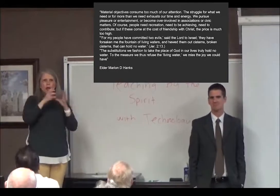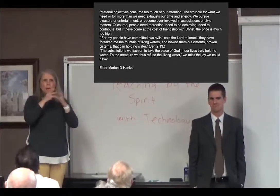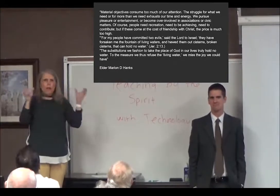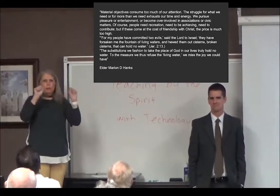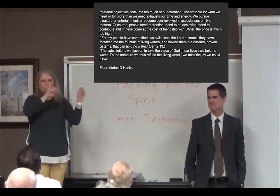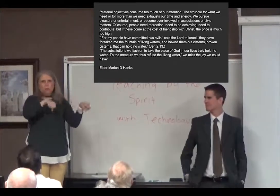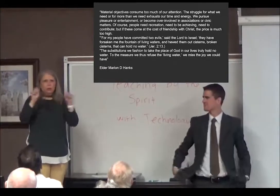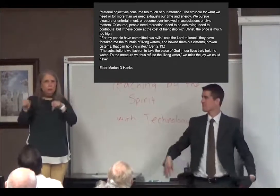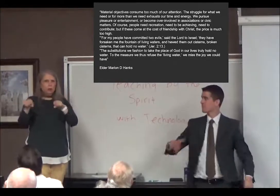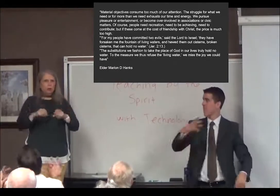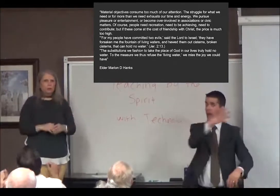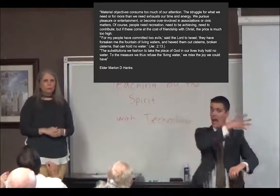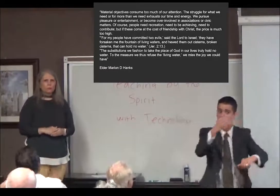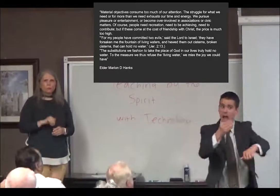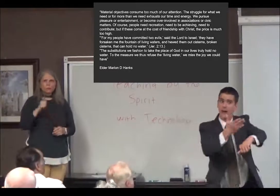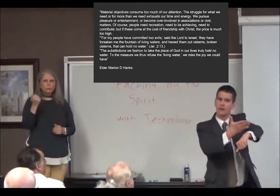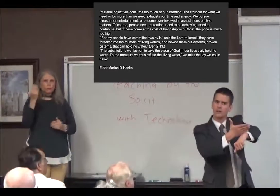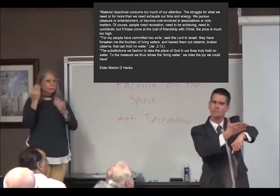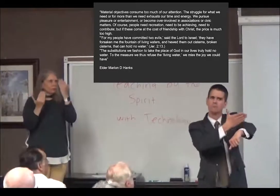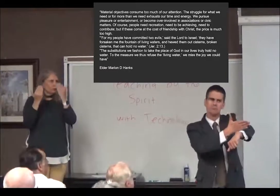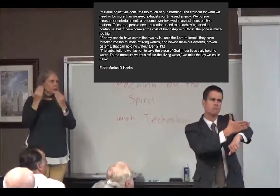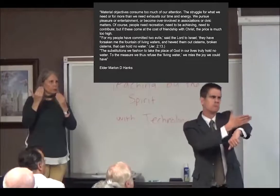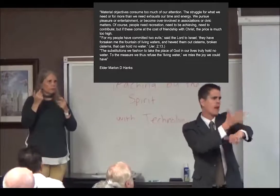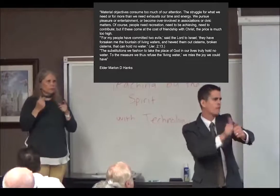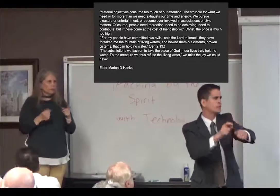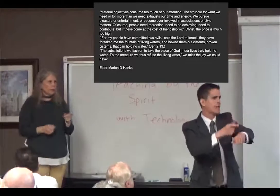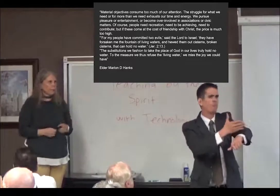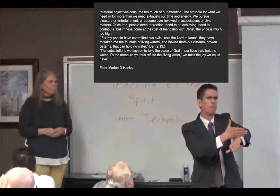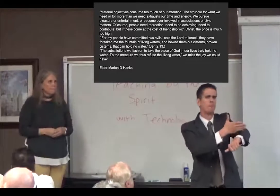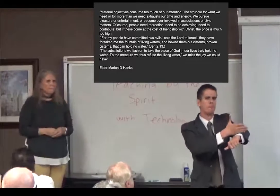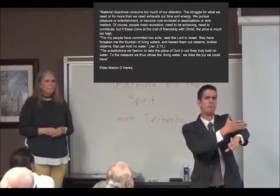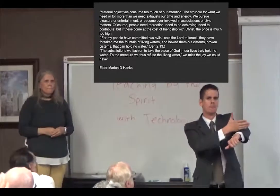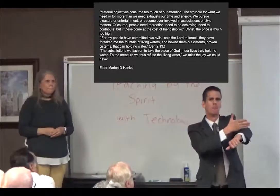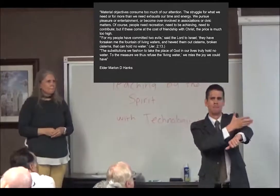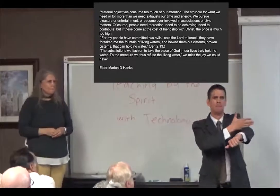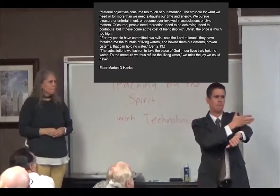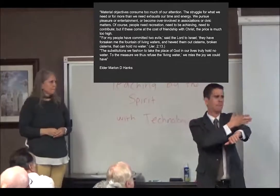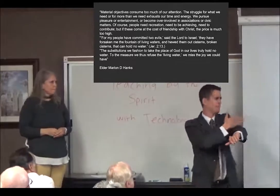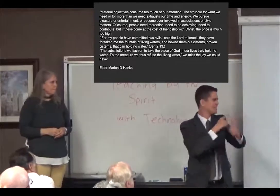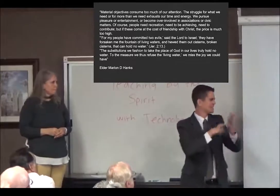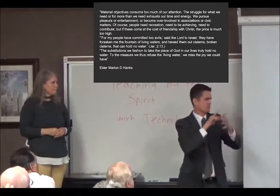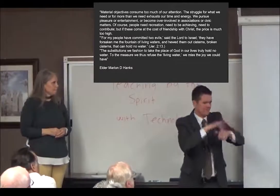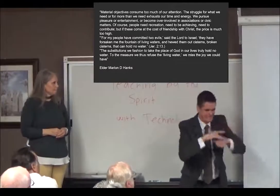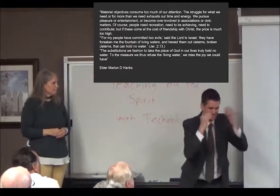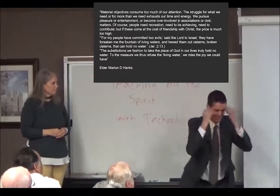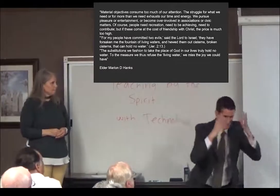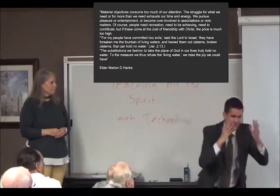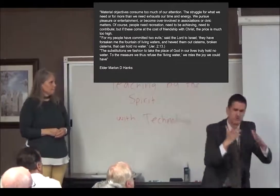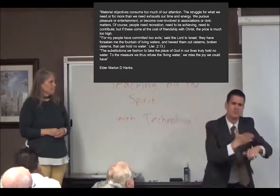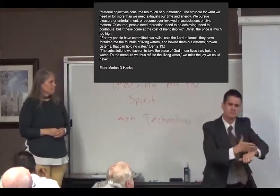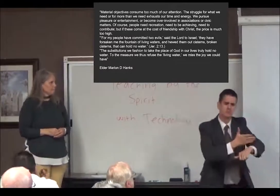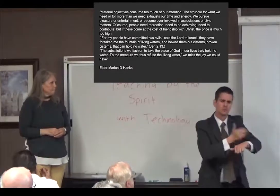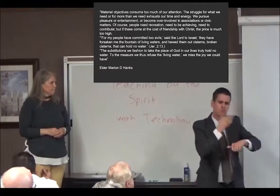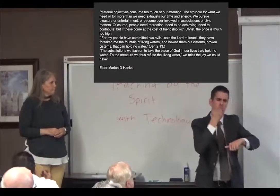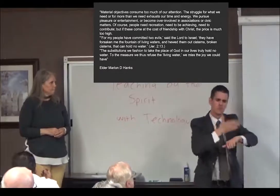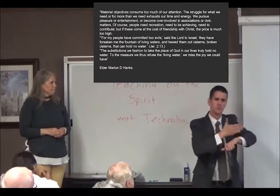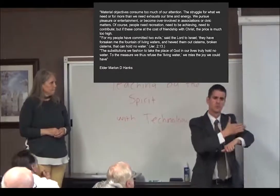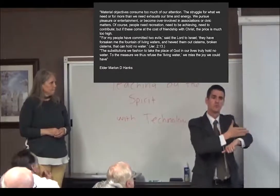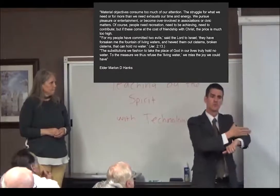needs as best as possible. And you improve slowly every time you teach that same group. You know, sometimes you freak out a little bit, but you